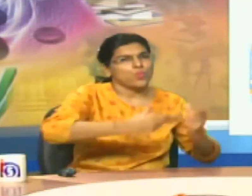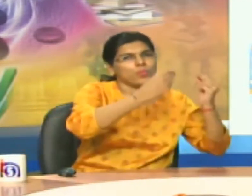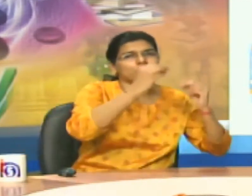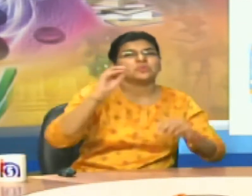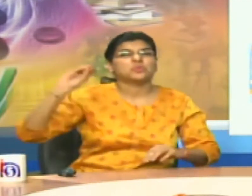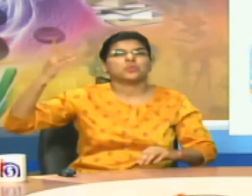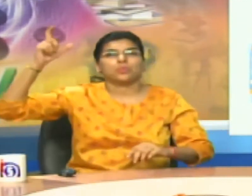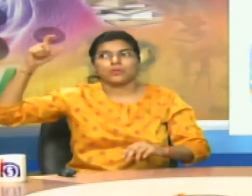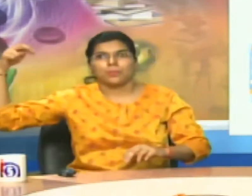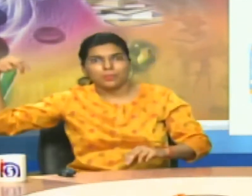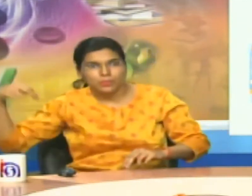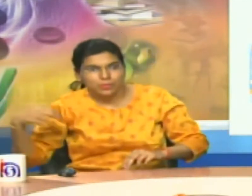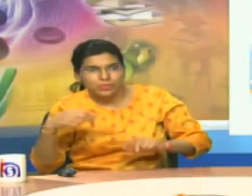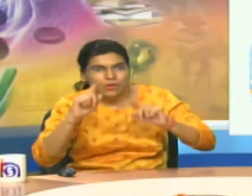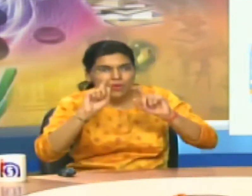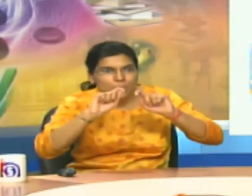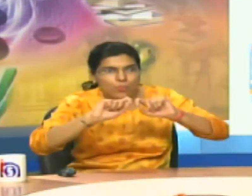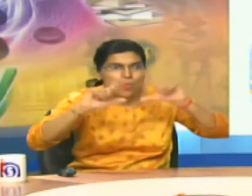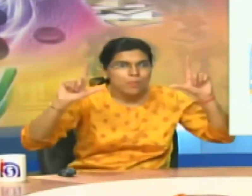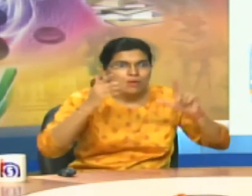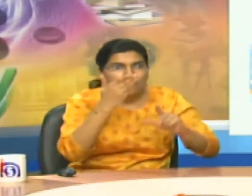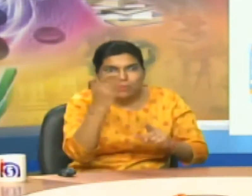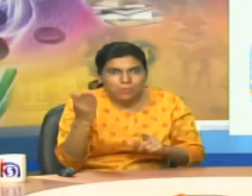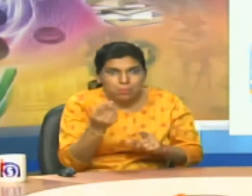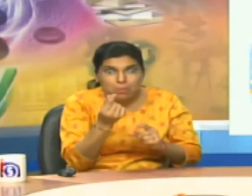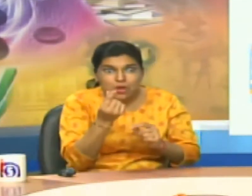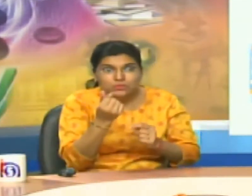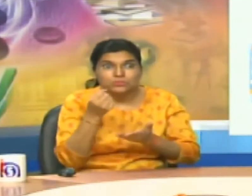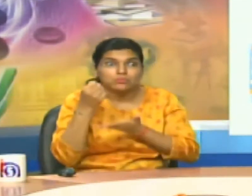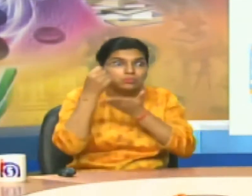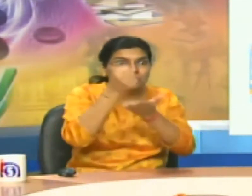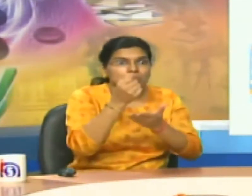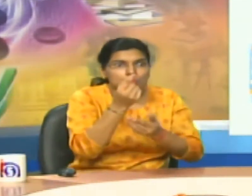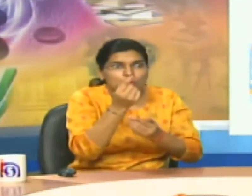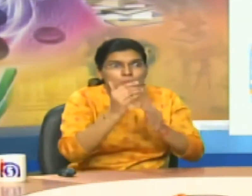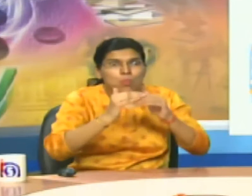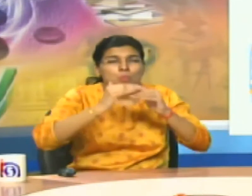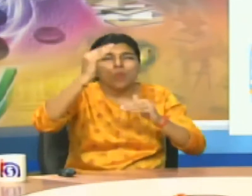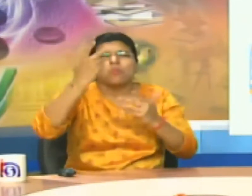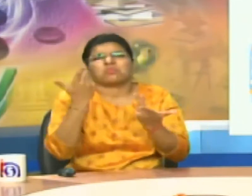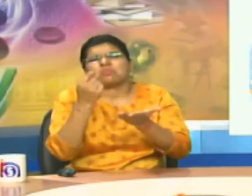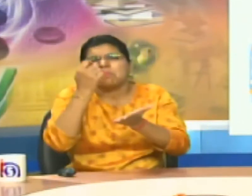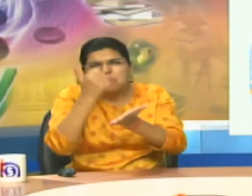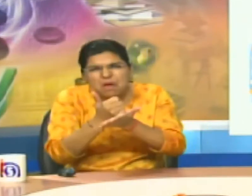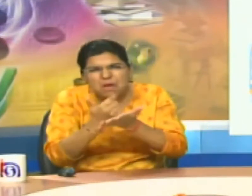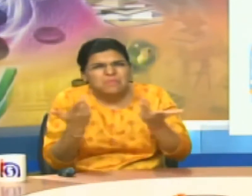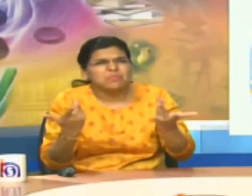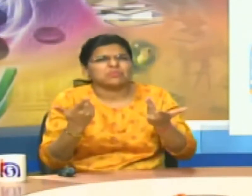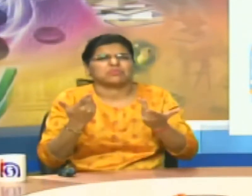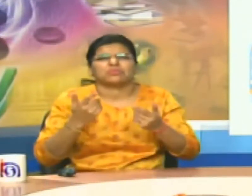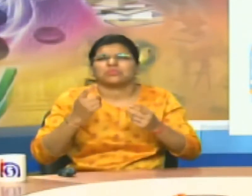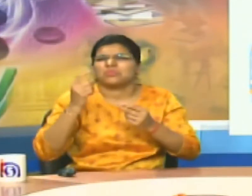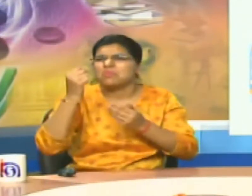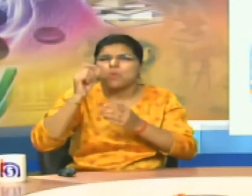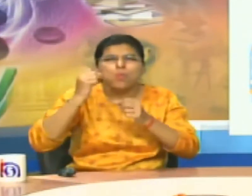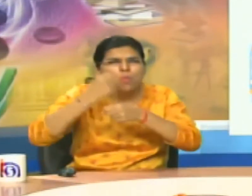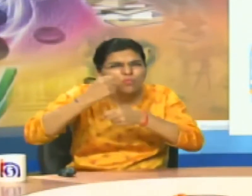I have done some work and some other person comes on my system and want to see or want